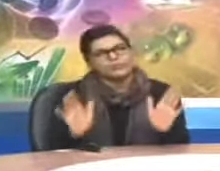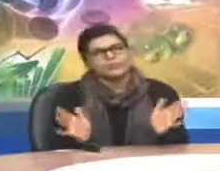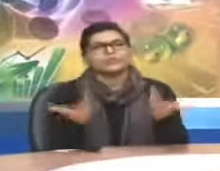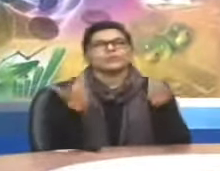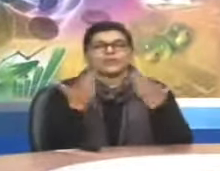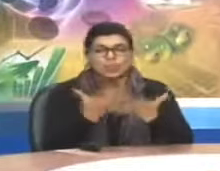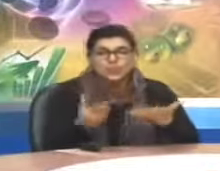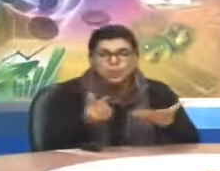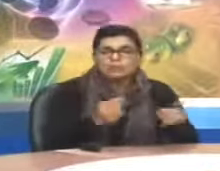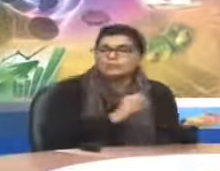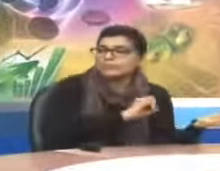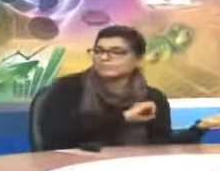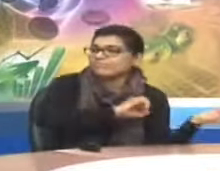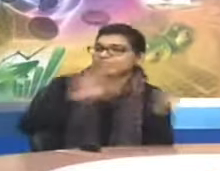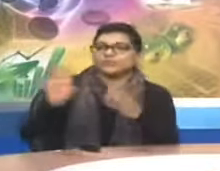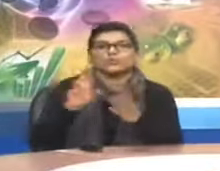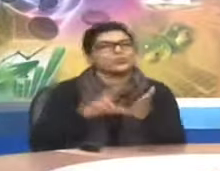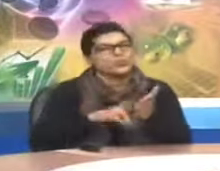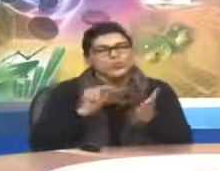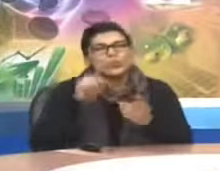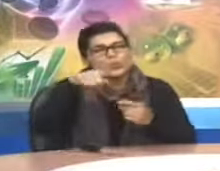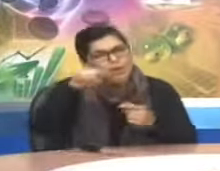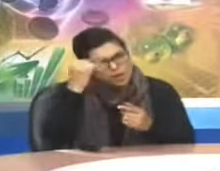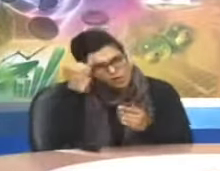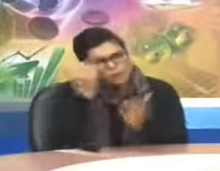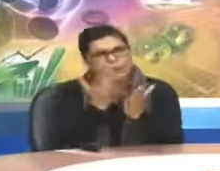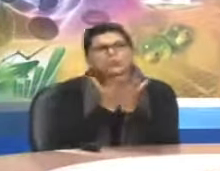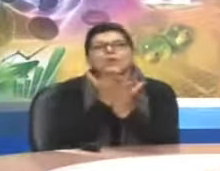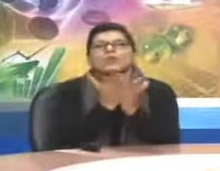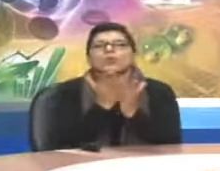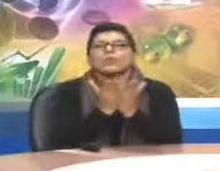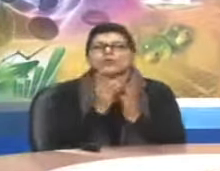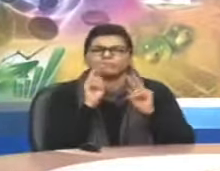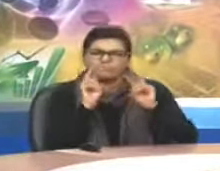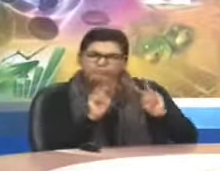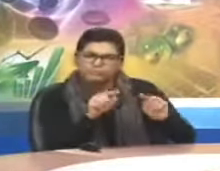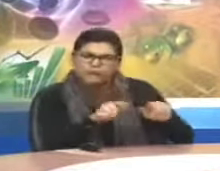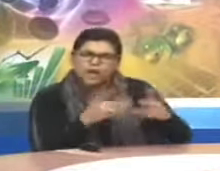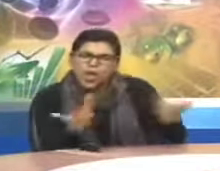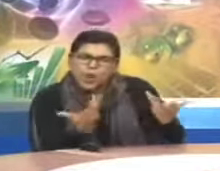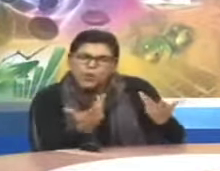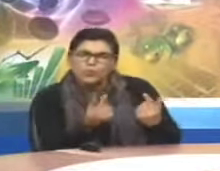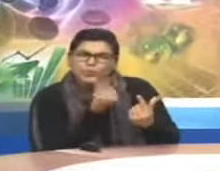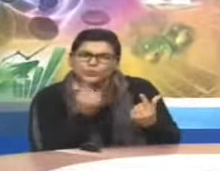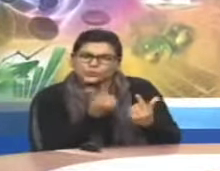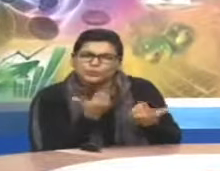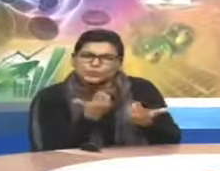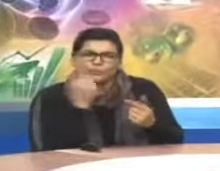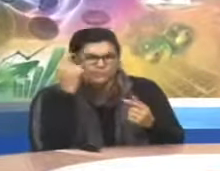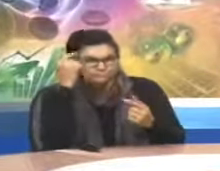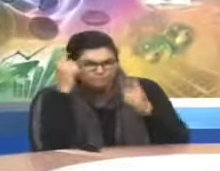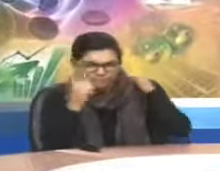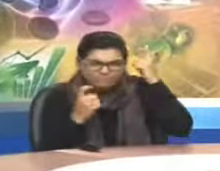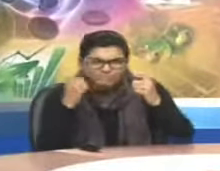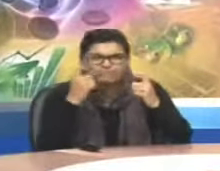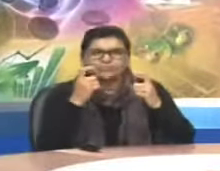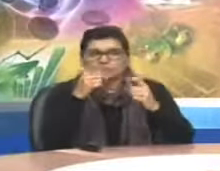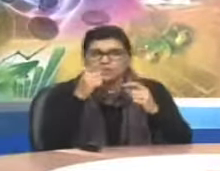and also as a lamp you have to use some creative ideas to make it useful for